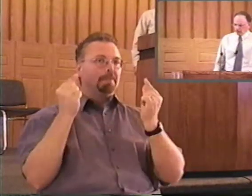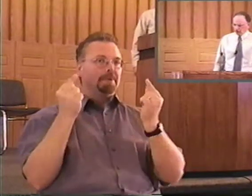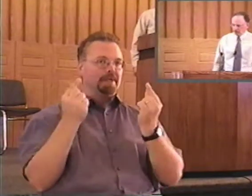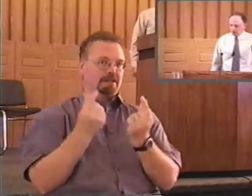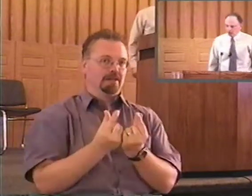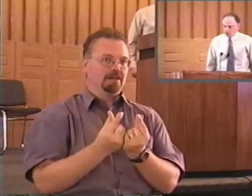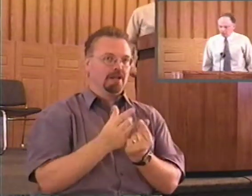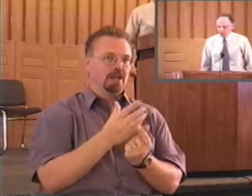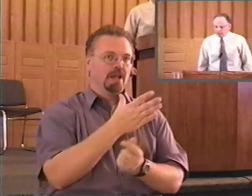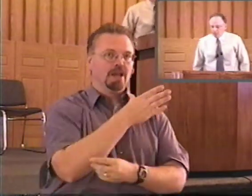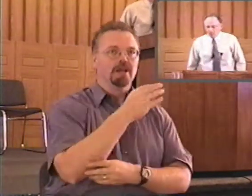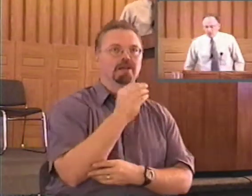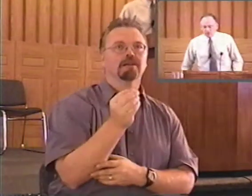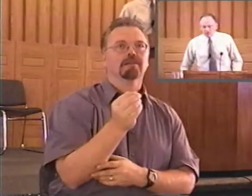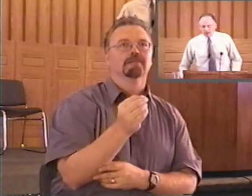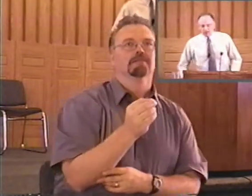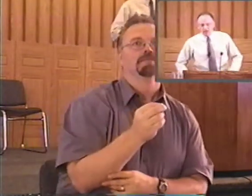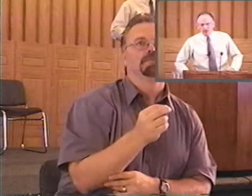We live in a country